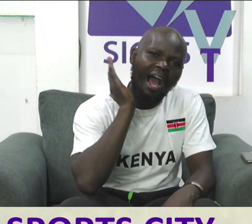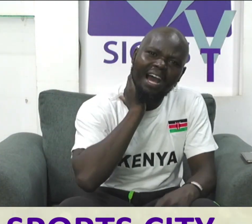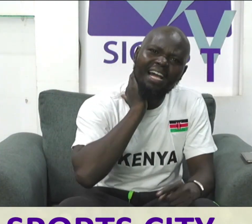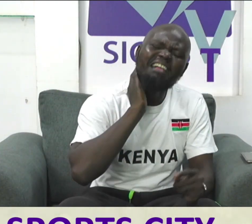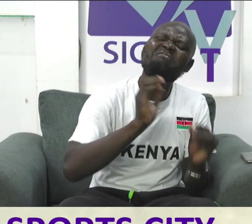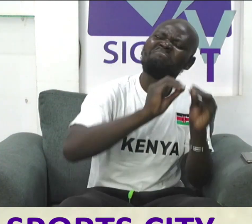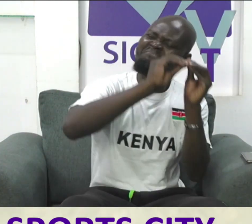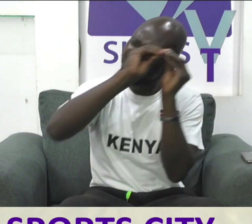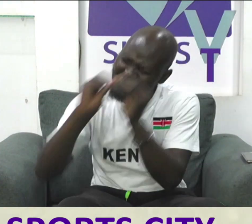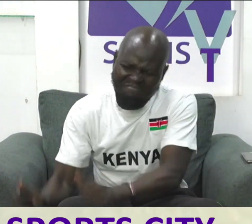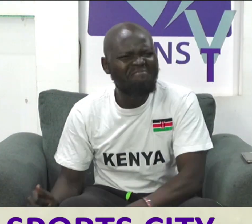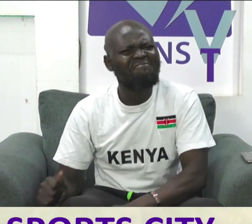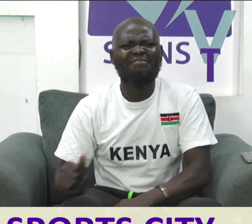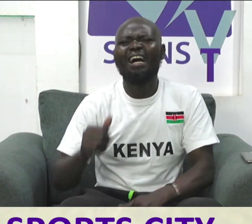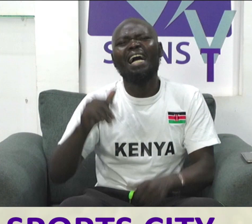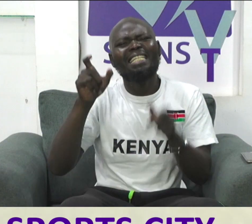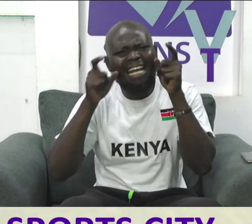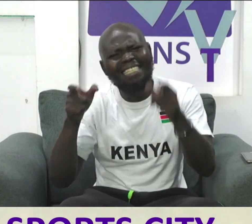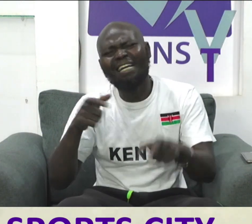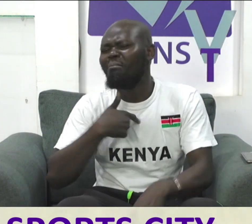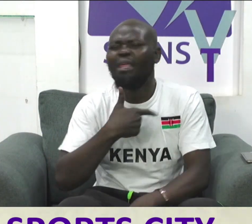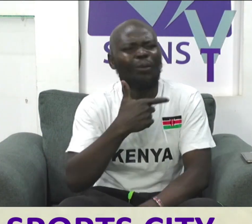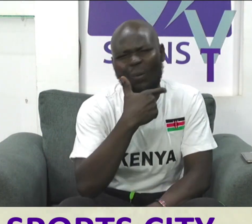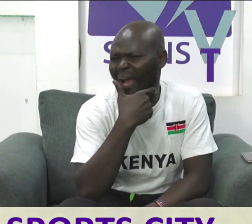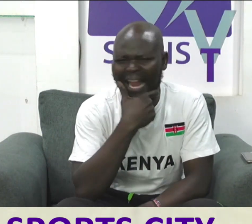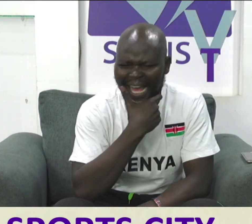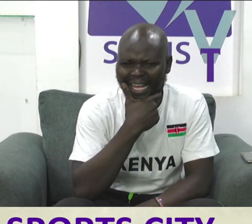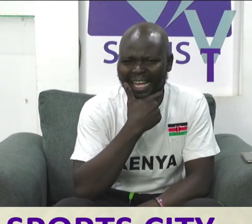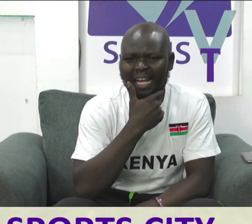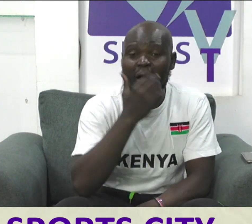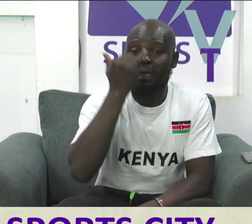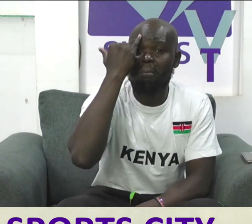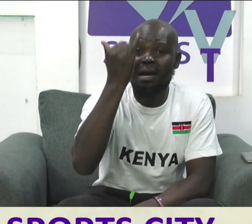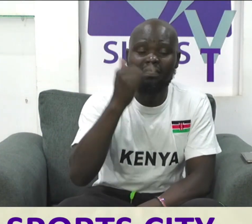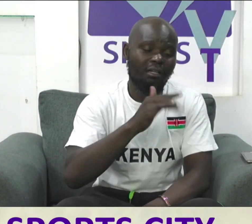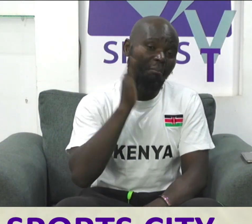Again, they were beaten by Muranga Seals 2-1.